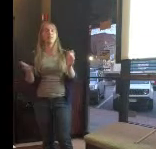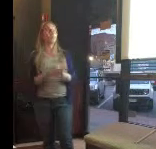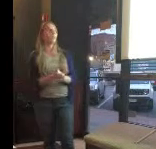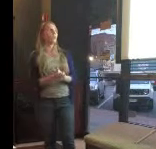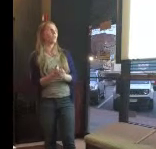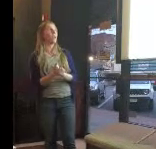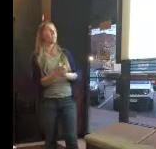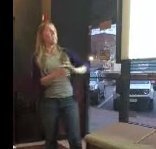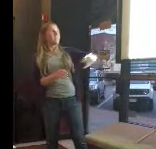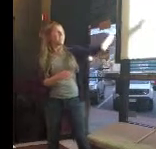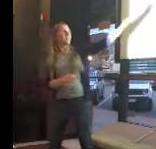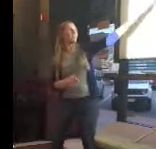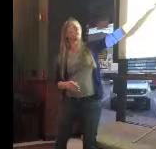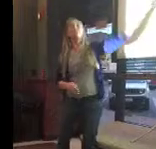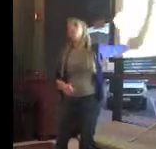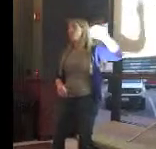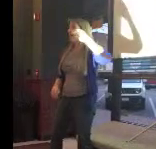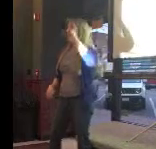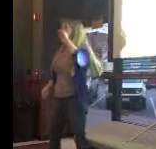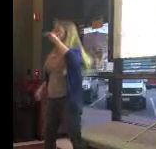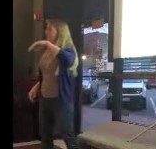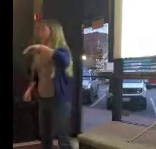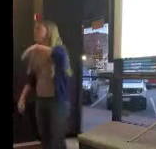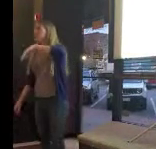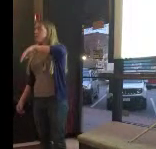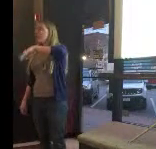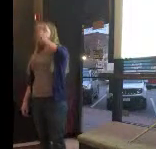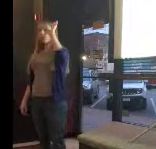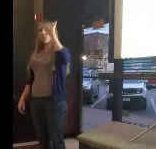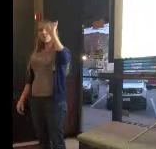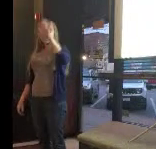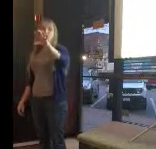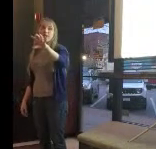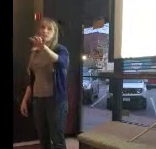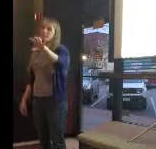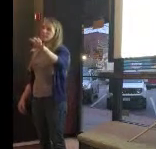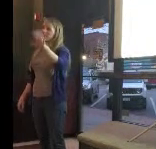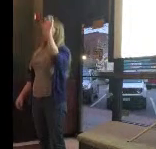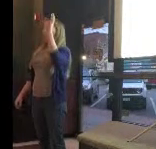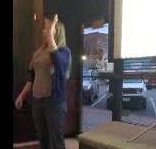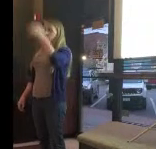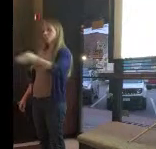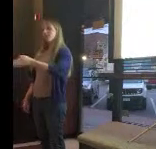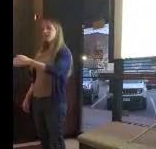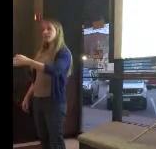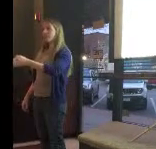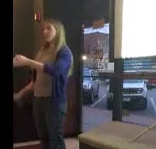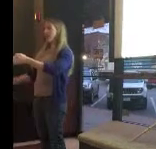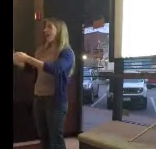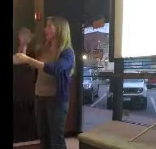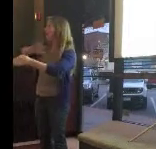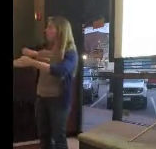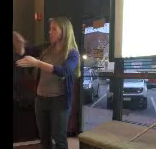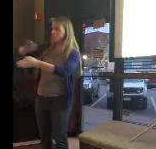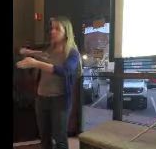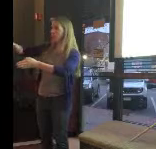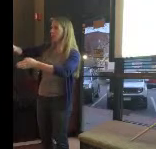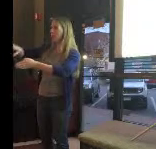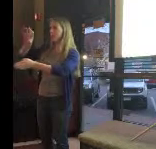thing with E. coli is to keep doing enrichment as they do. Okay, so take your measurements, record them as zeros. If after enrichment there's still nothing there,